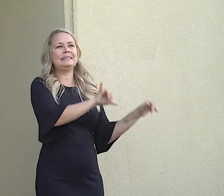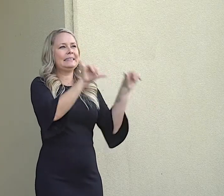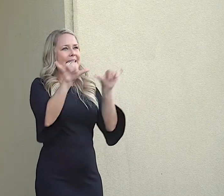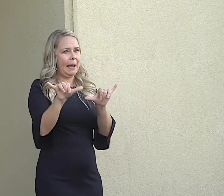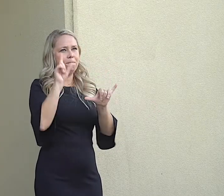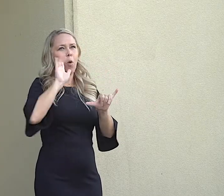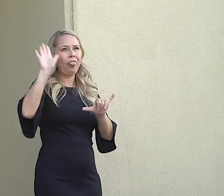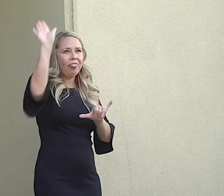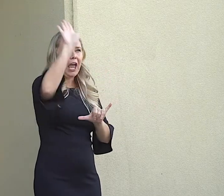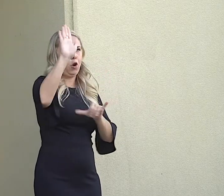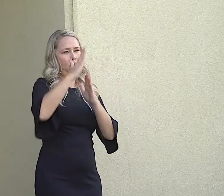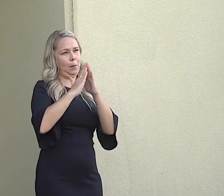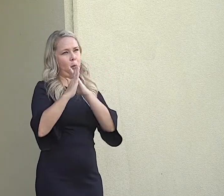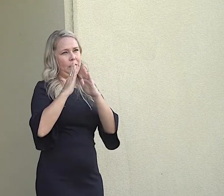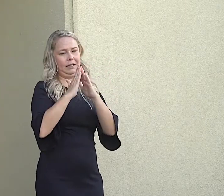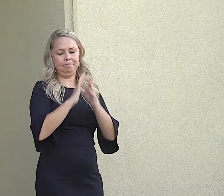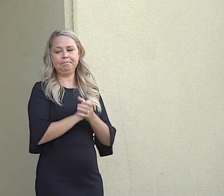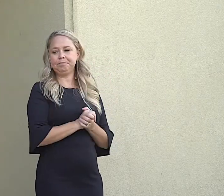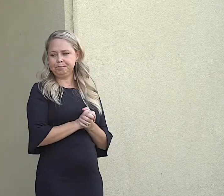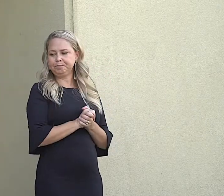thing for their community.